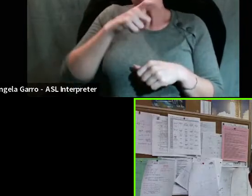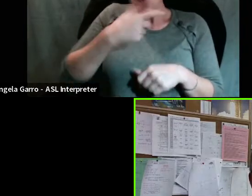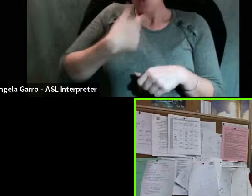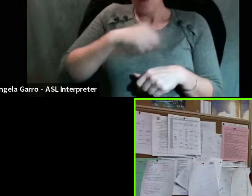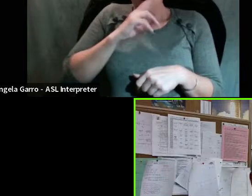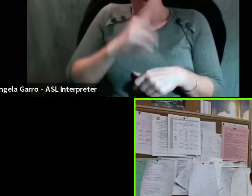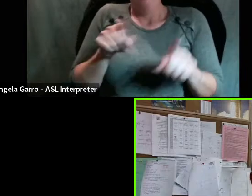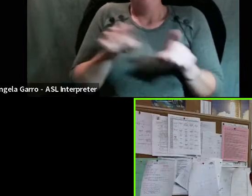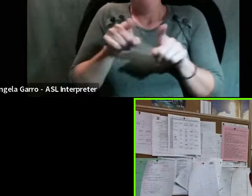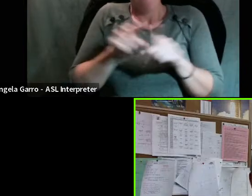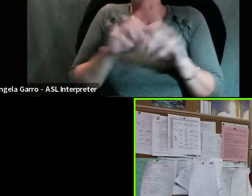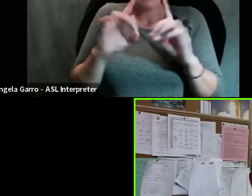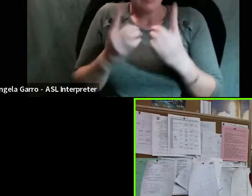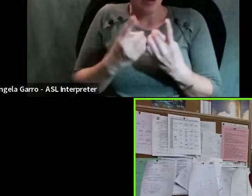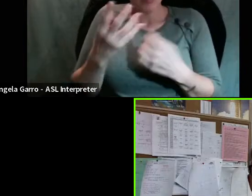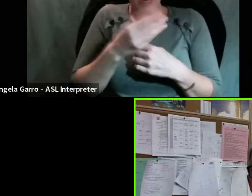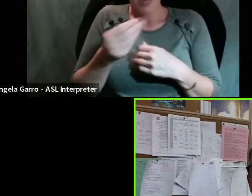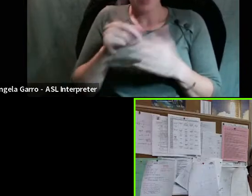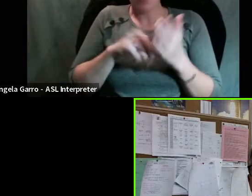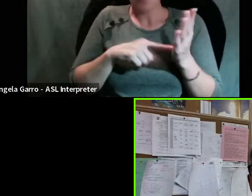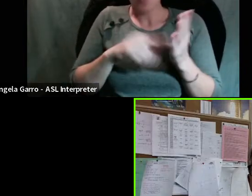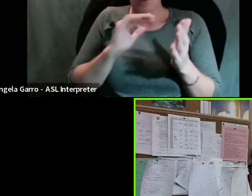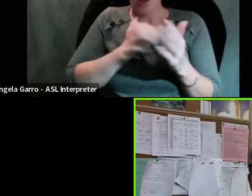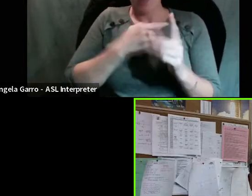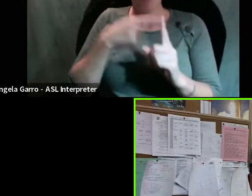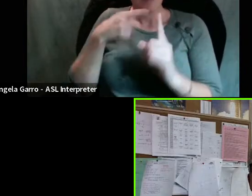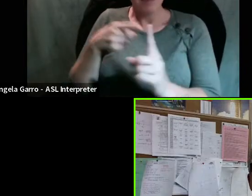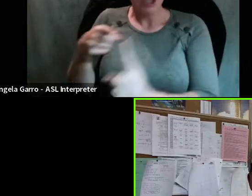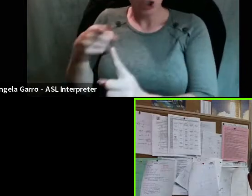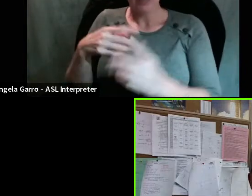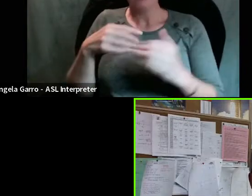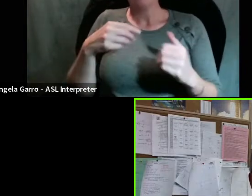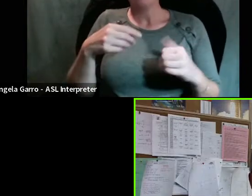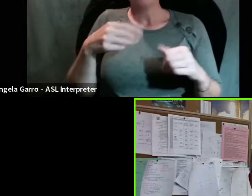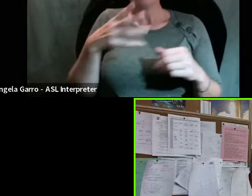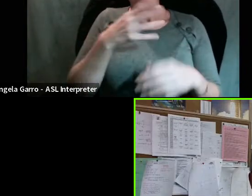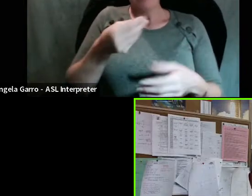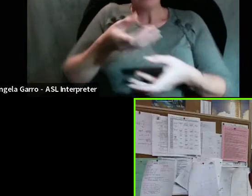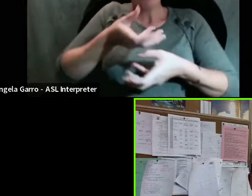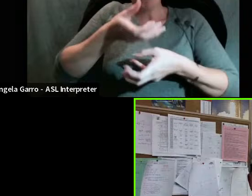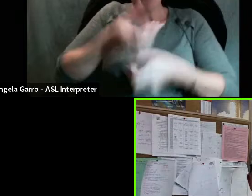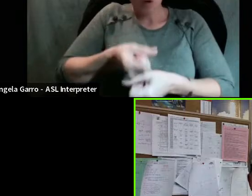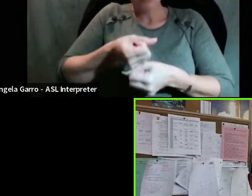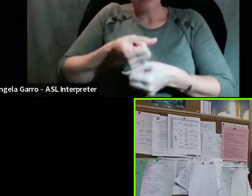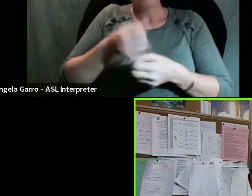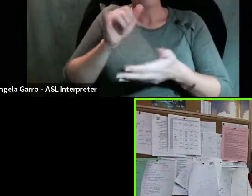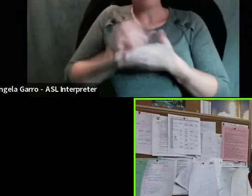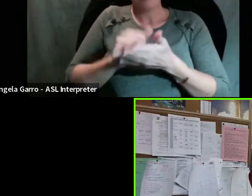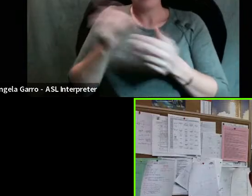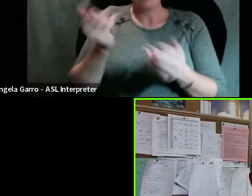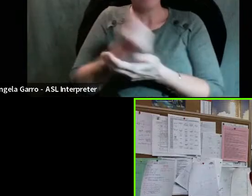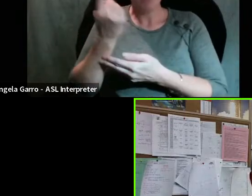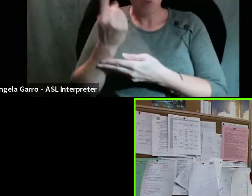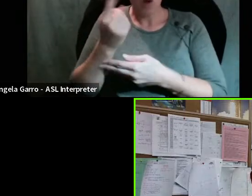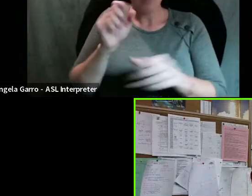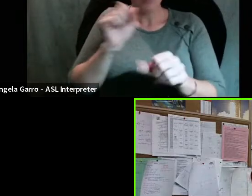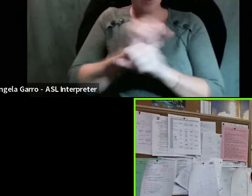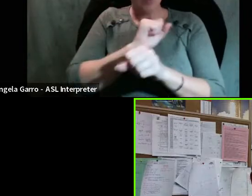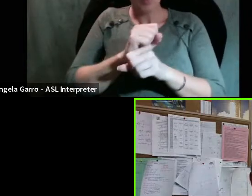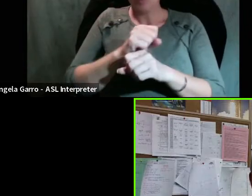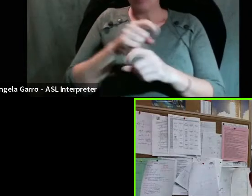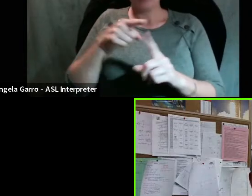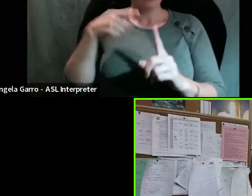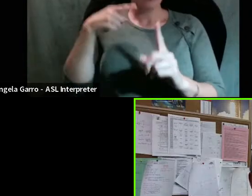and what our mission is, and trust that everyone is working towards the same